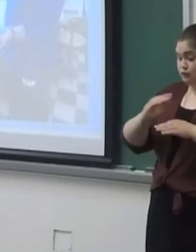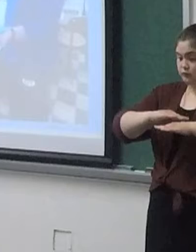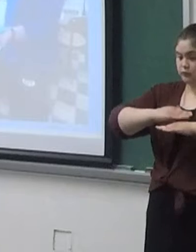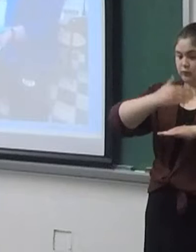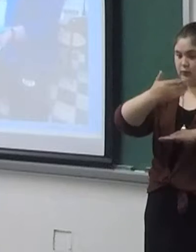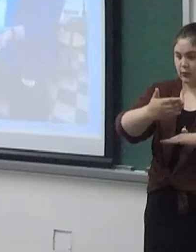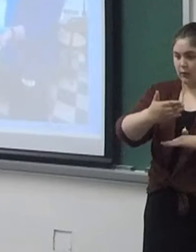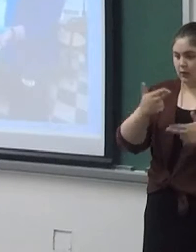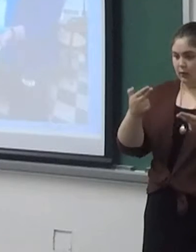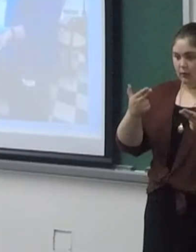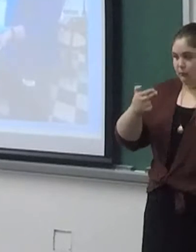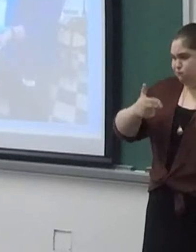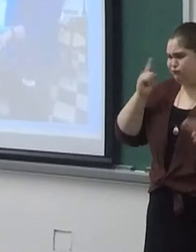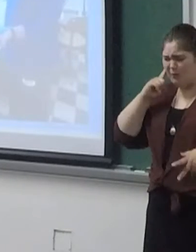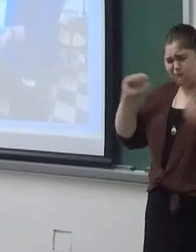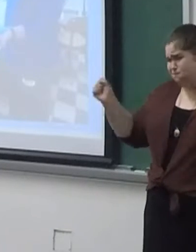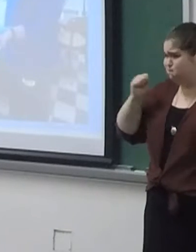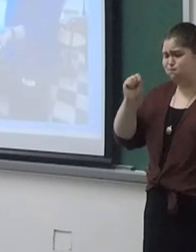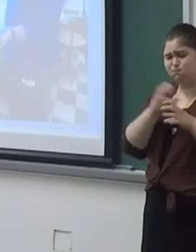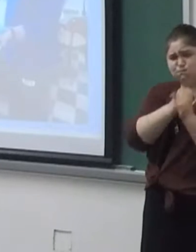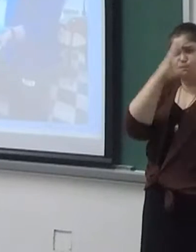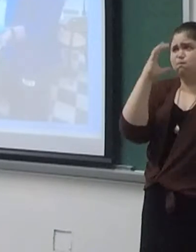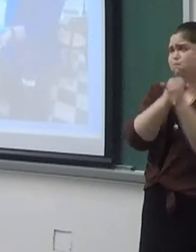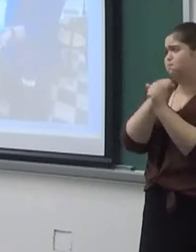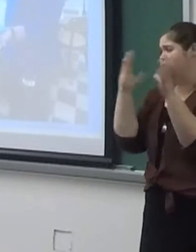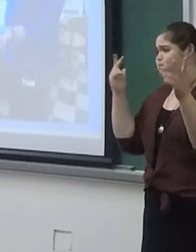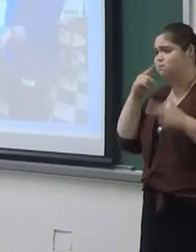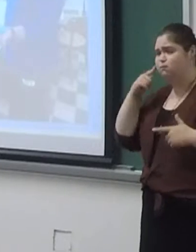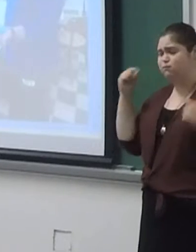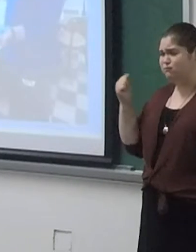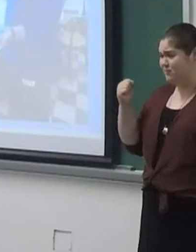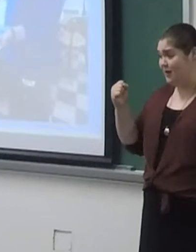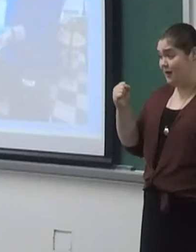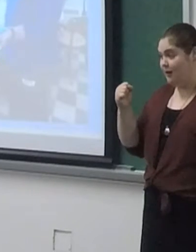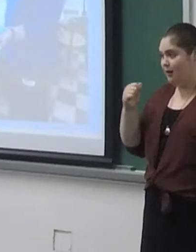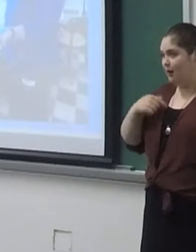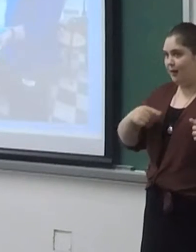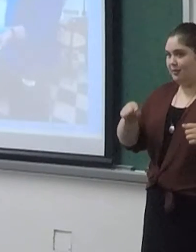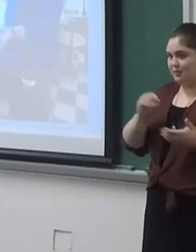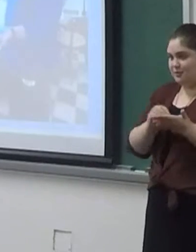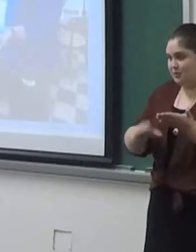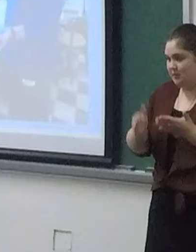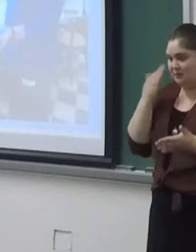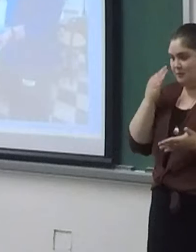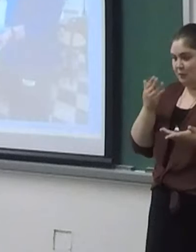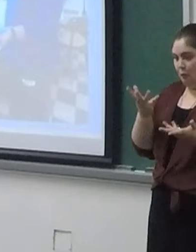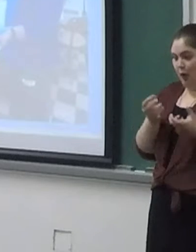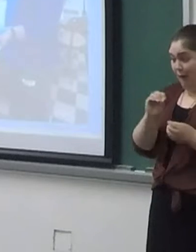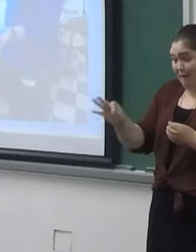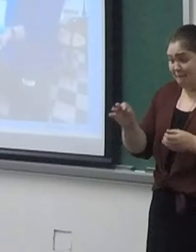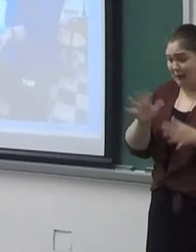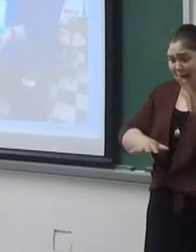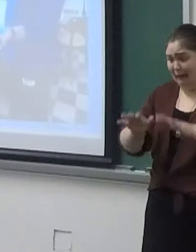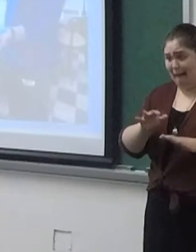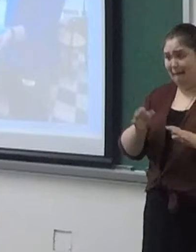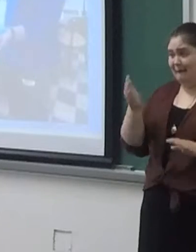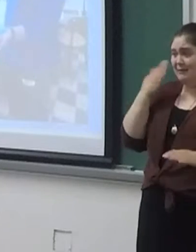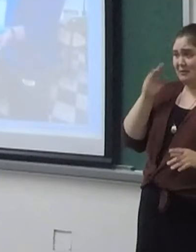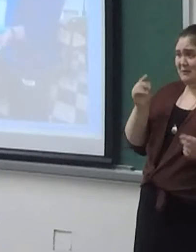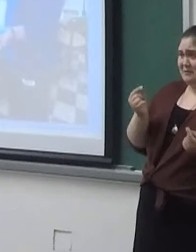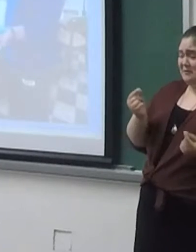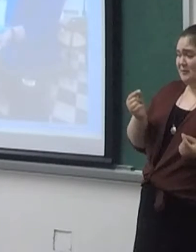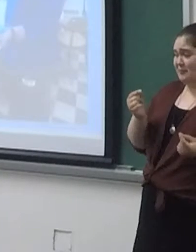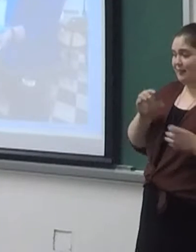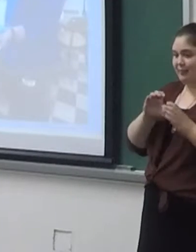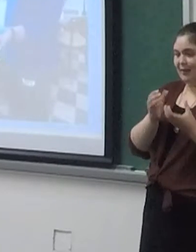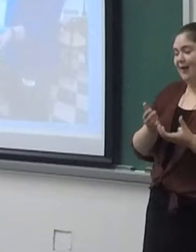these machine guns and bombs started exploding, and he had that panic moment where he's like hitting every button trying to turn it off. The whole